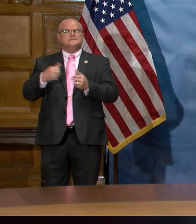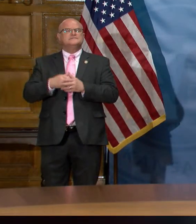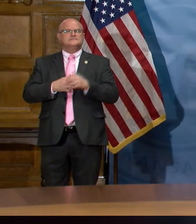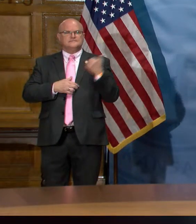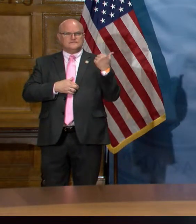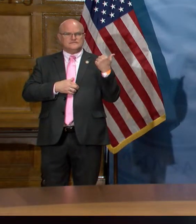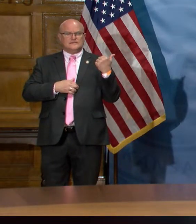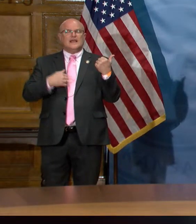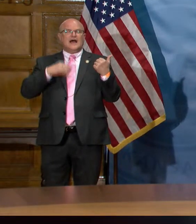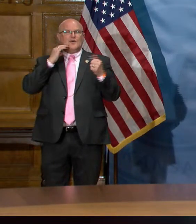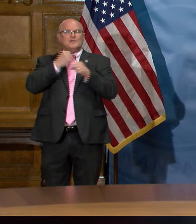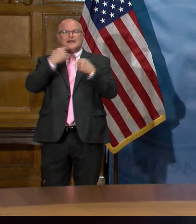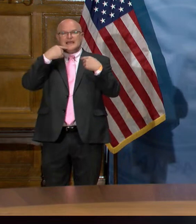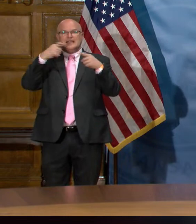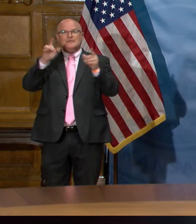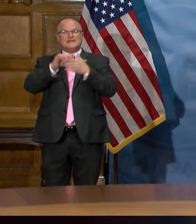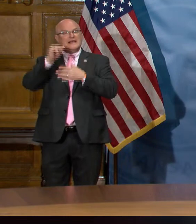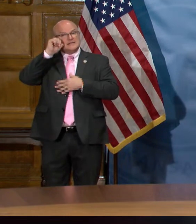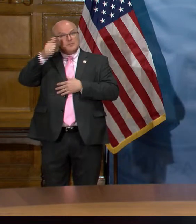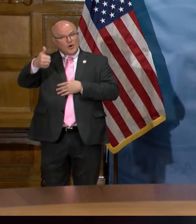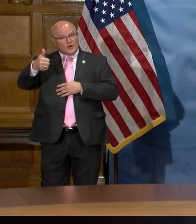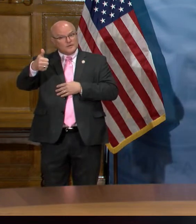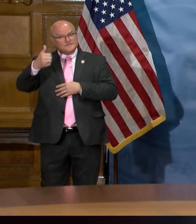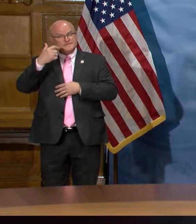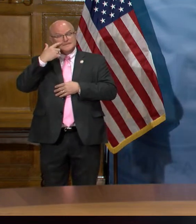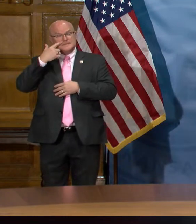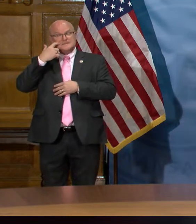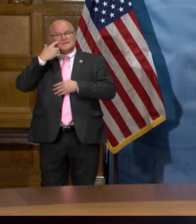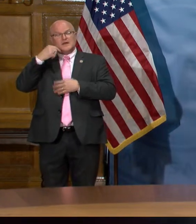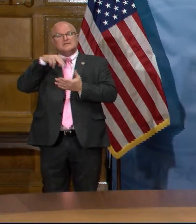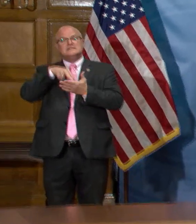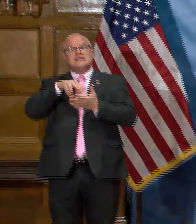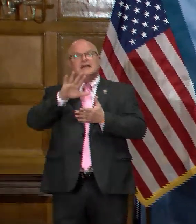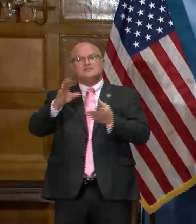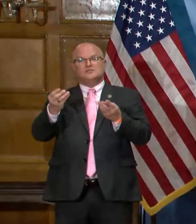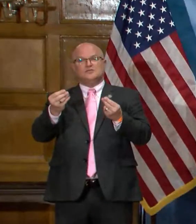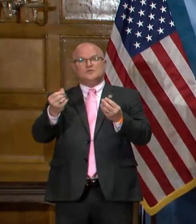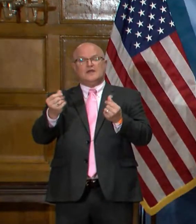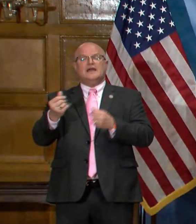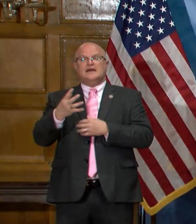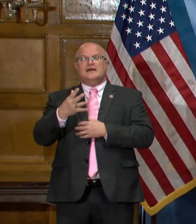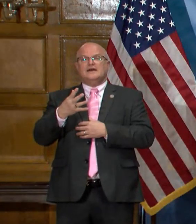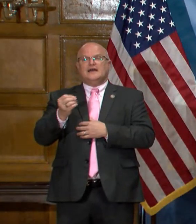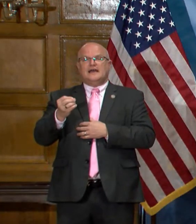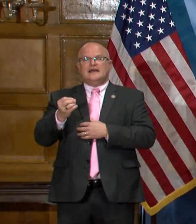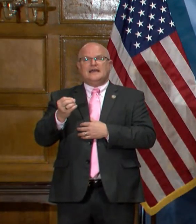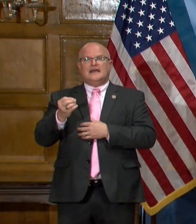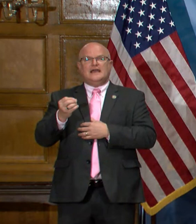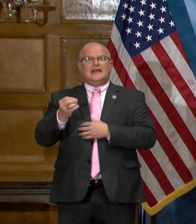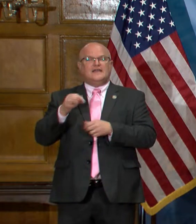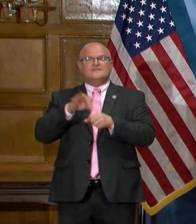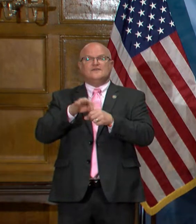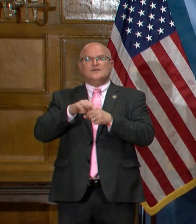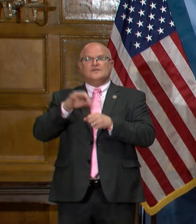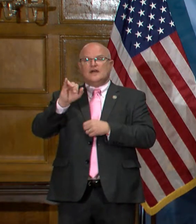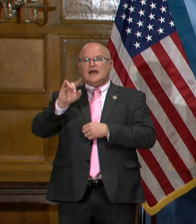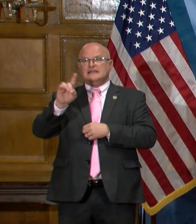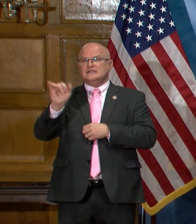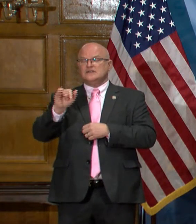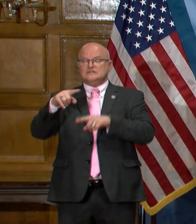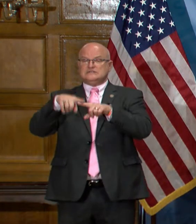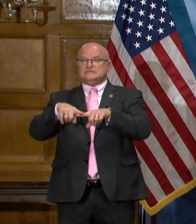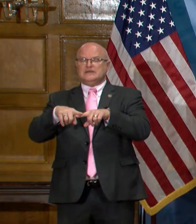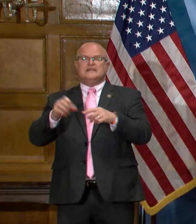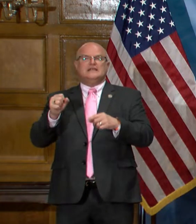I will make an announcement on that tomorrow on Stand Your Ground, and voter ID also is